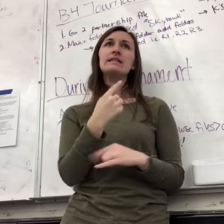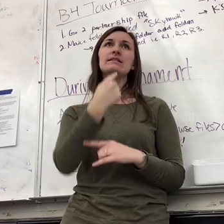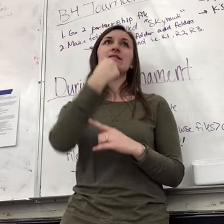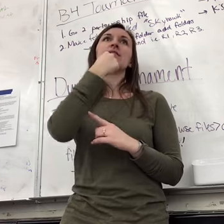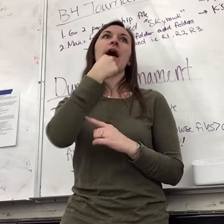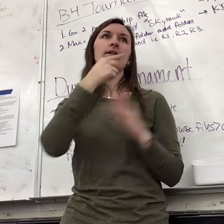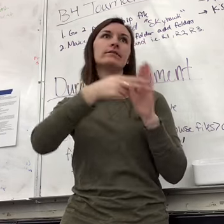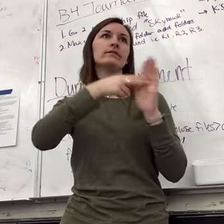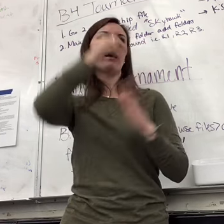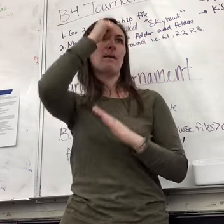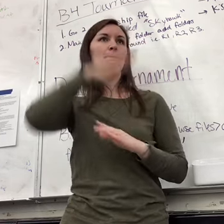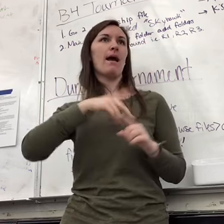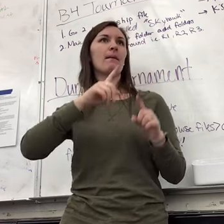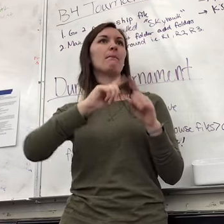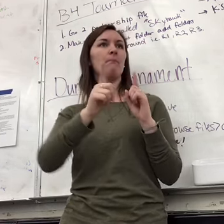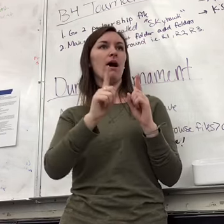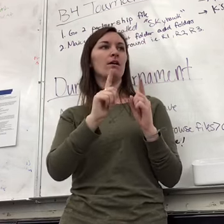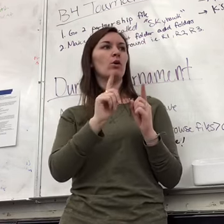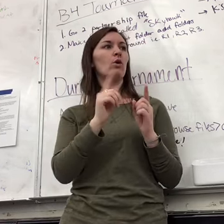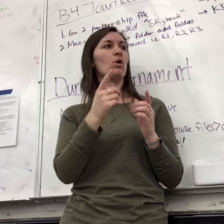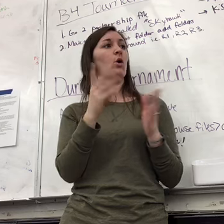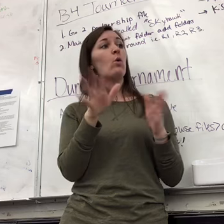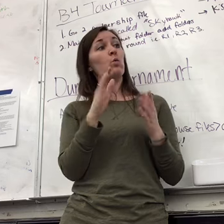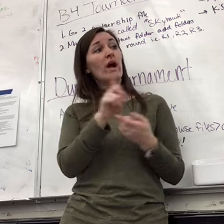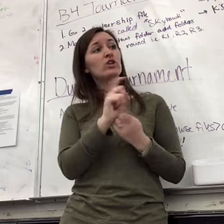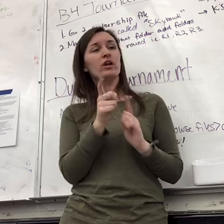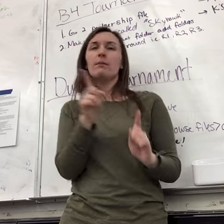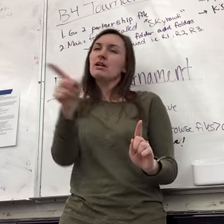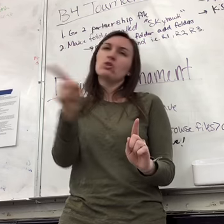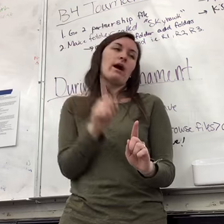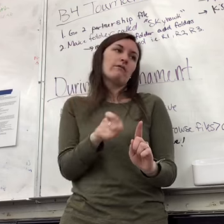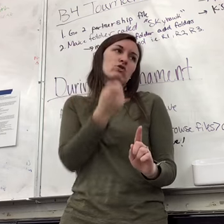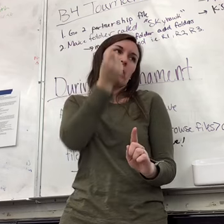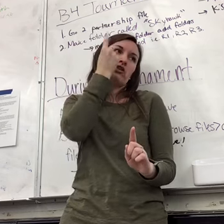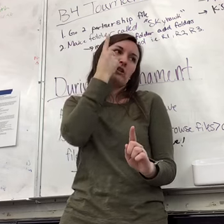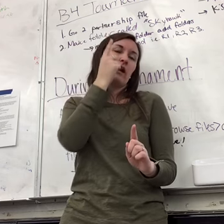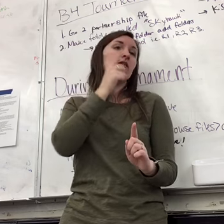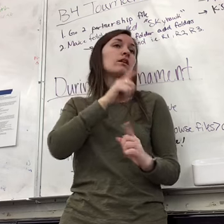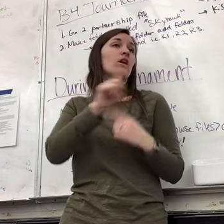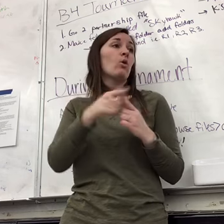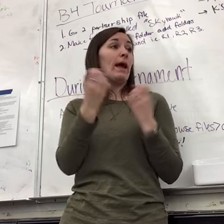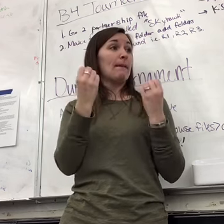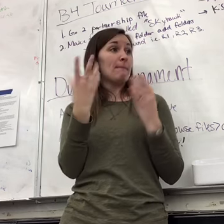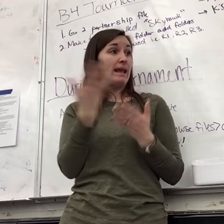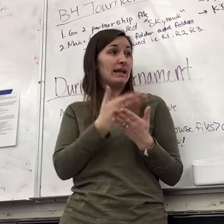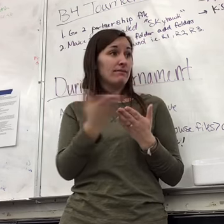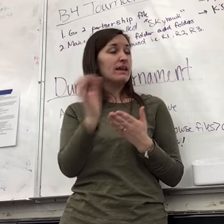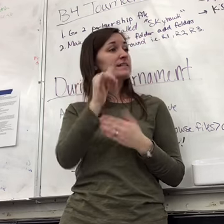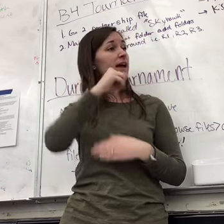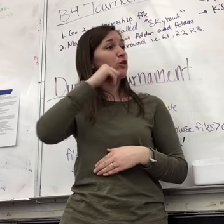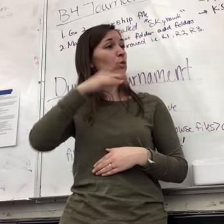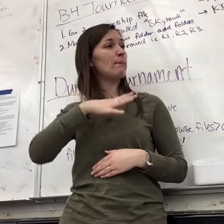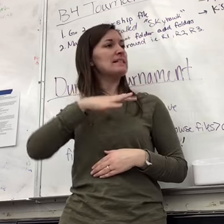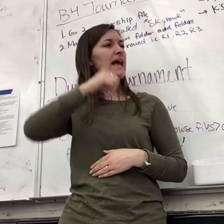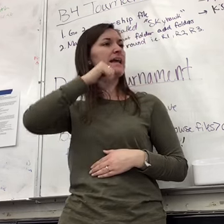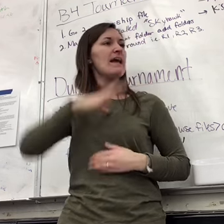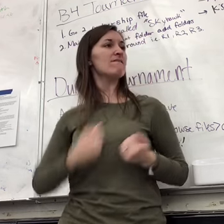changes, I mean, you have to understand too, though, is that when a lot of these things, like when the women's feminist movement really begins in